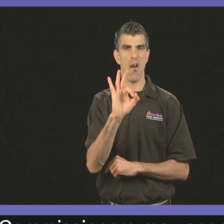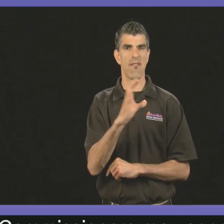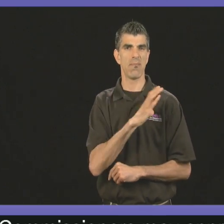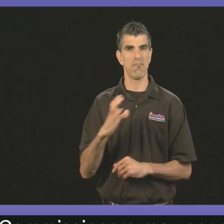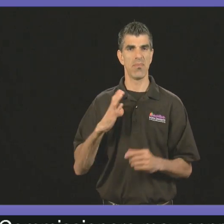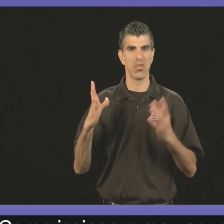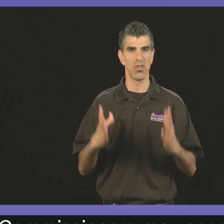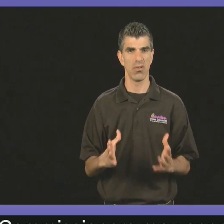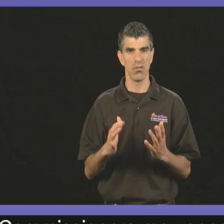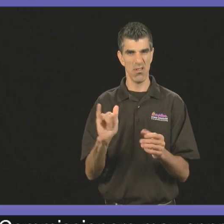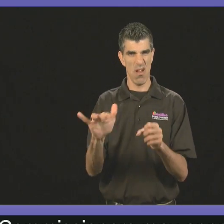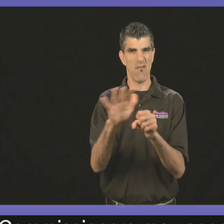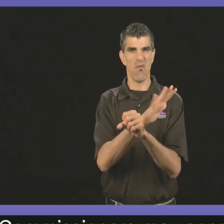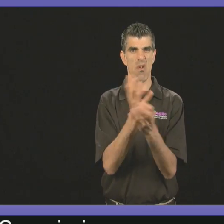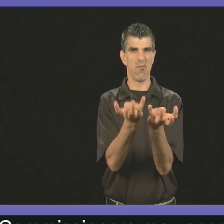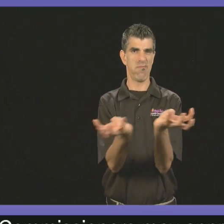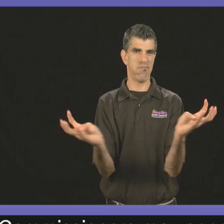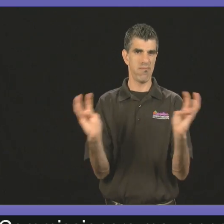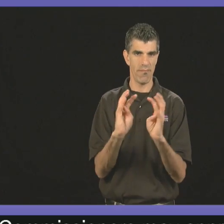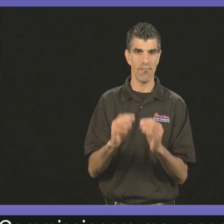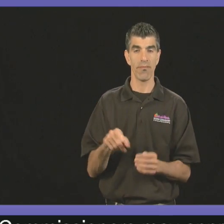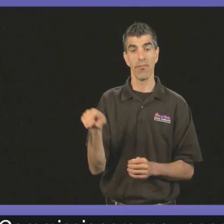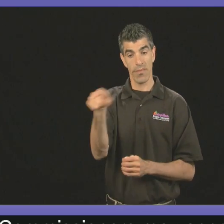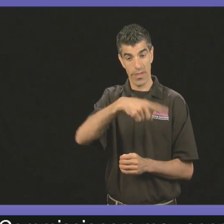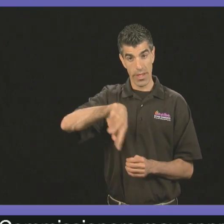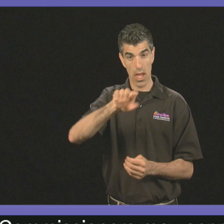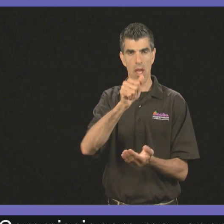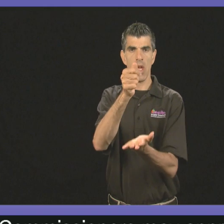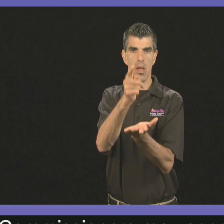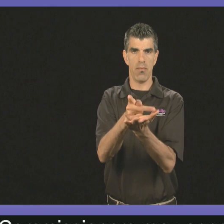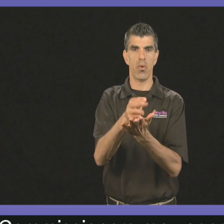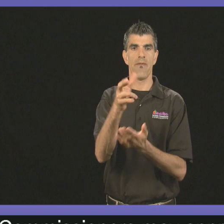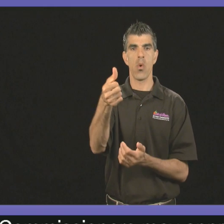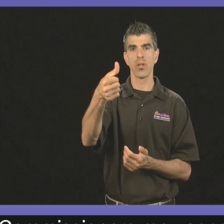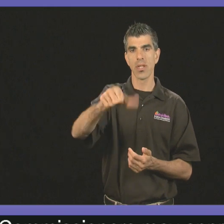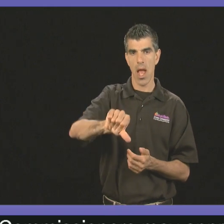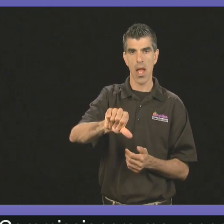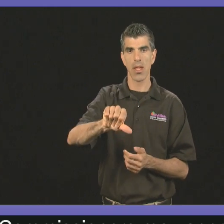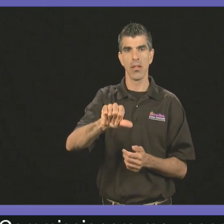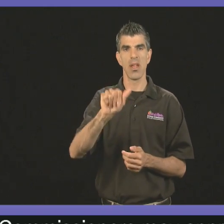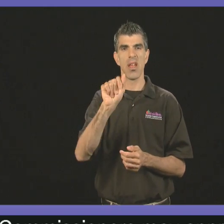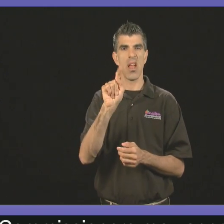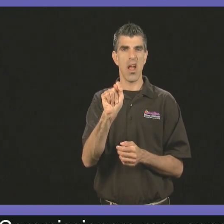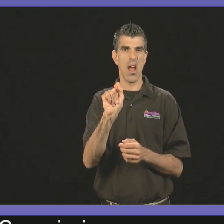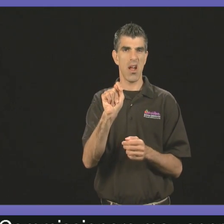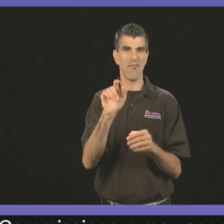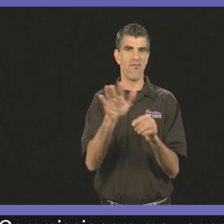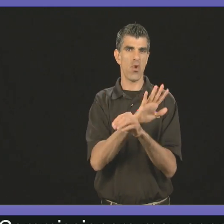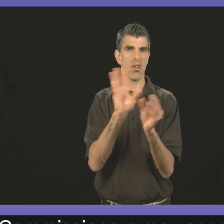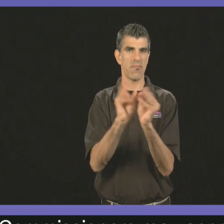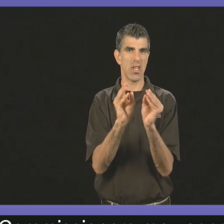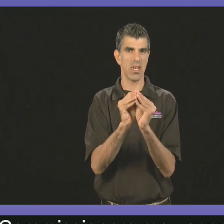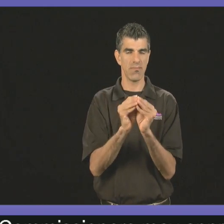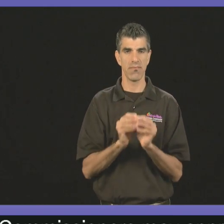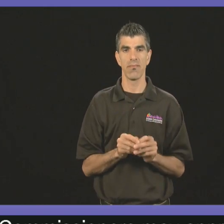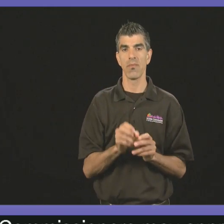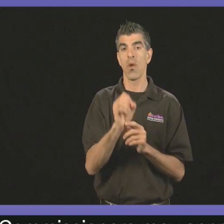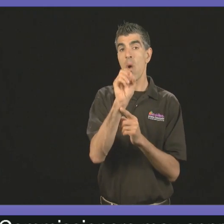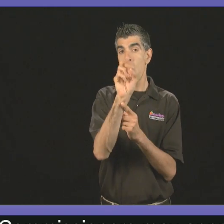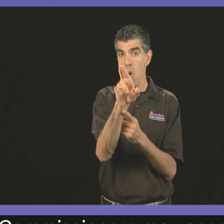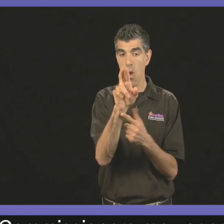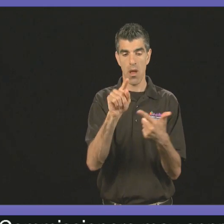The ACDHH commissioners may approve or deny licenses at a full board meeting.